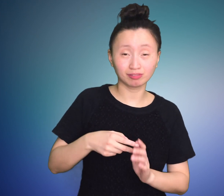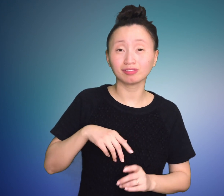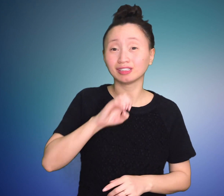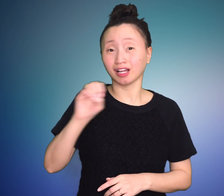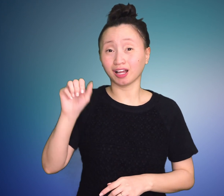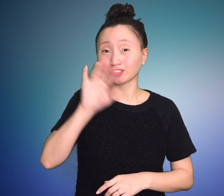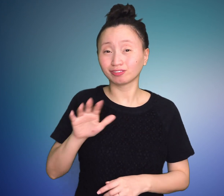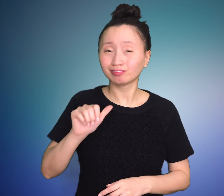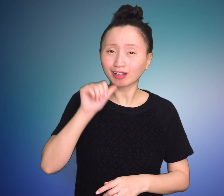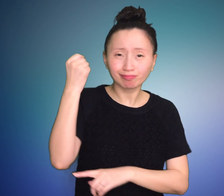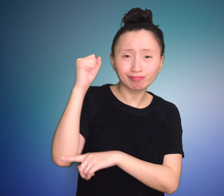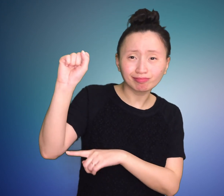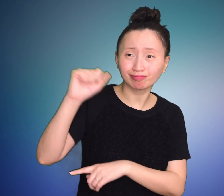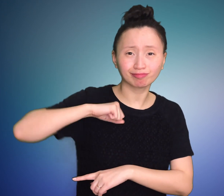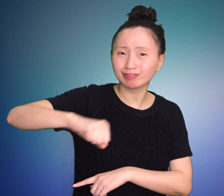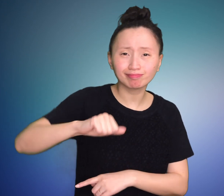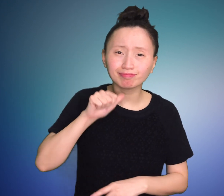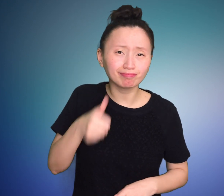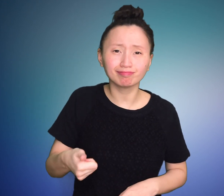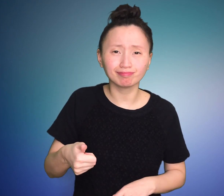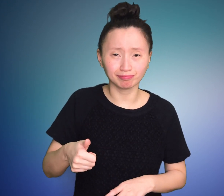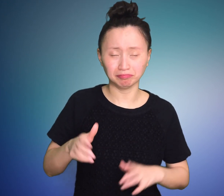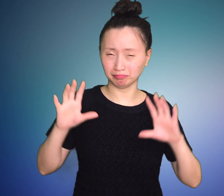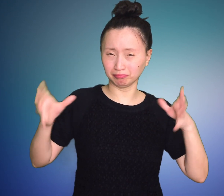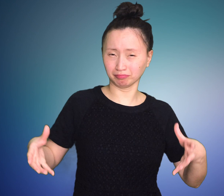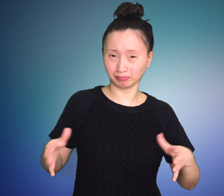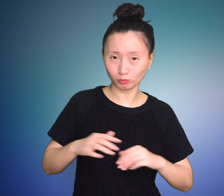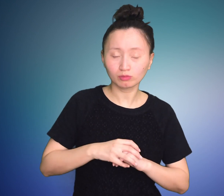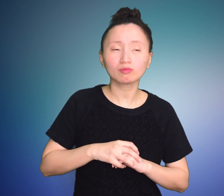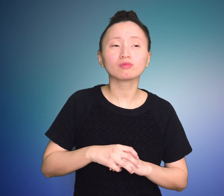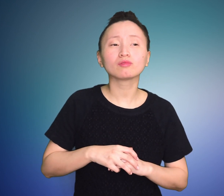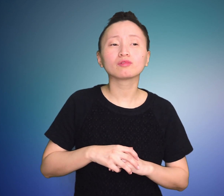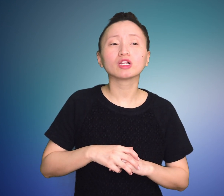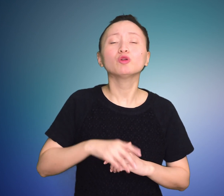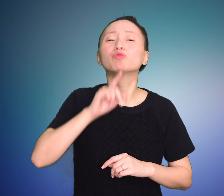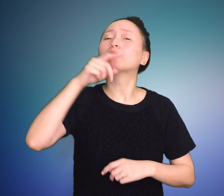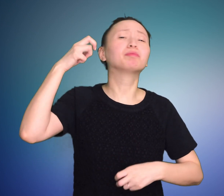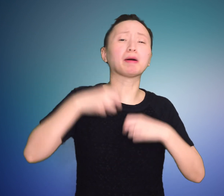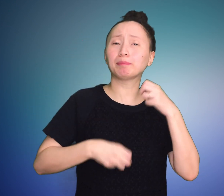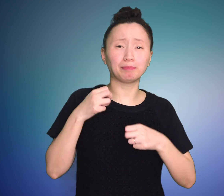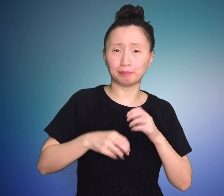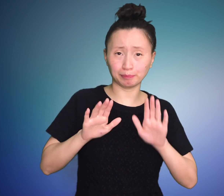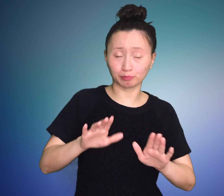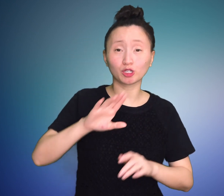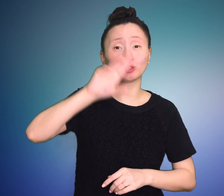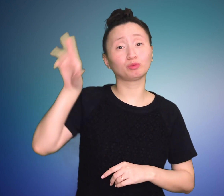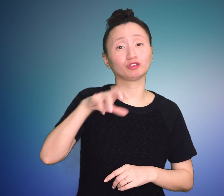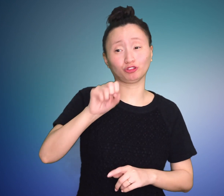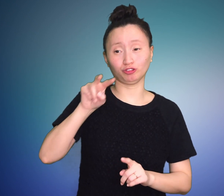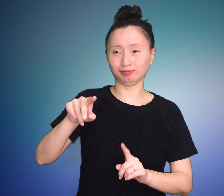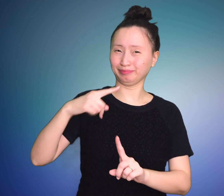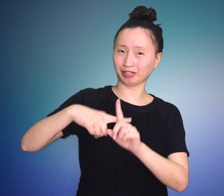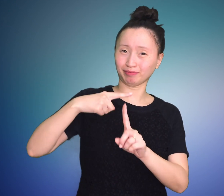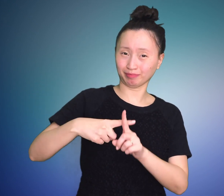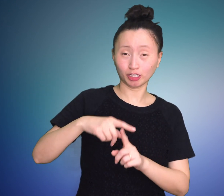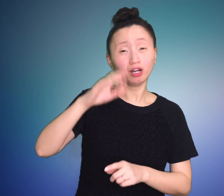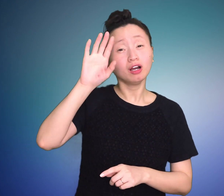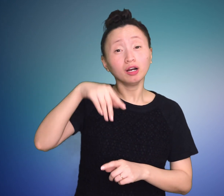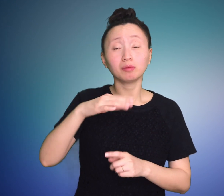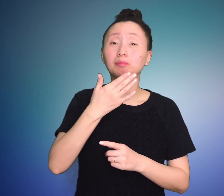thus East Asians have not rebelled against the ideology. The U.S. views this model group as being a positive thing, but really